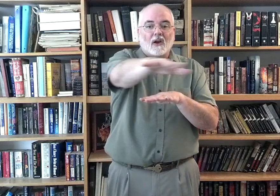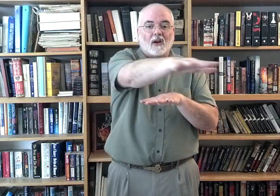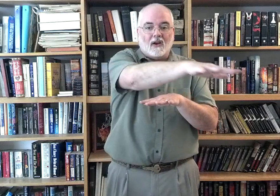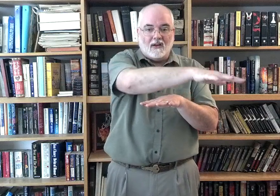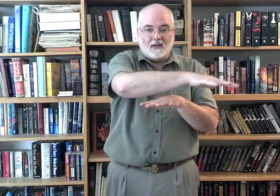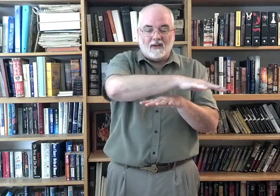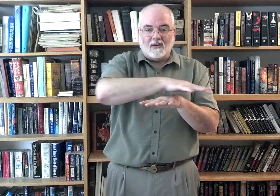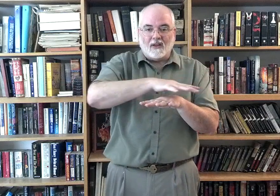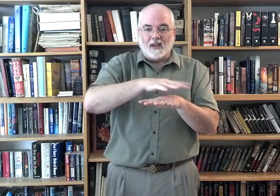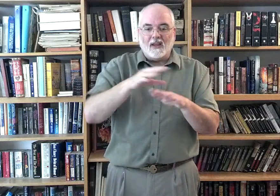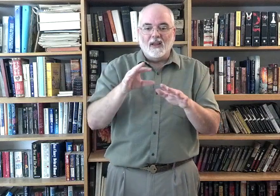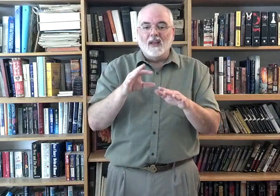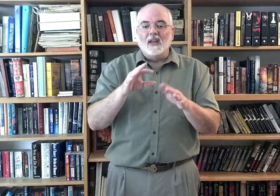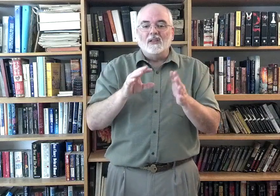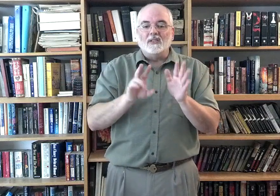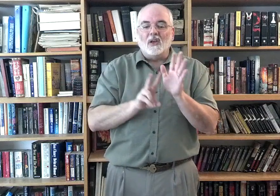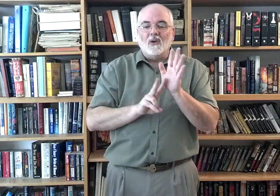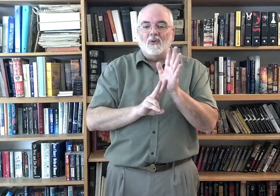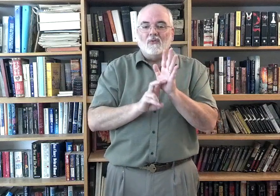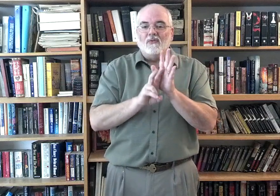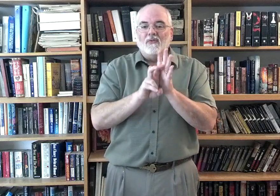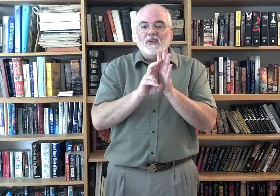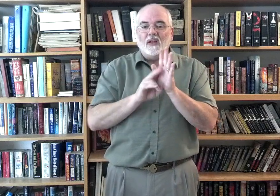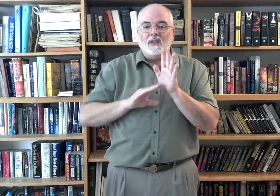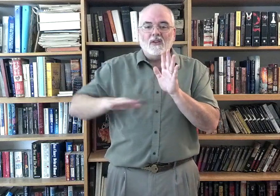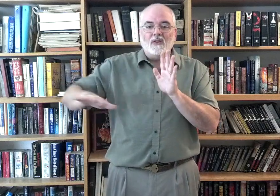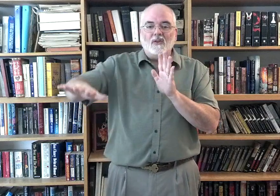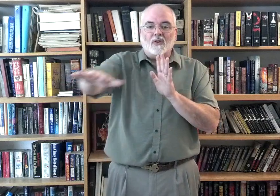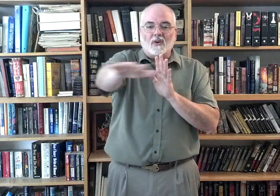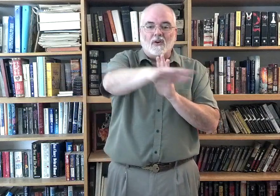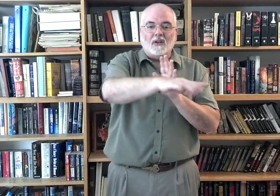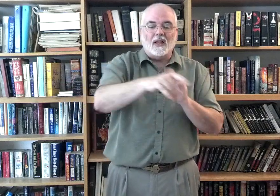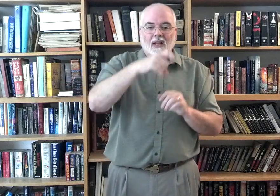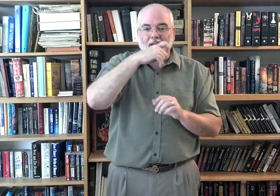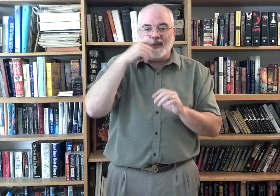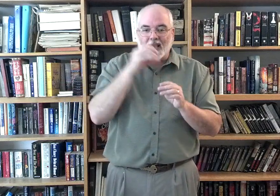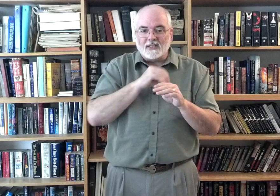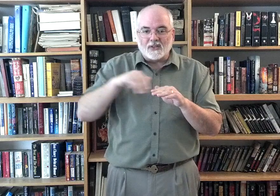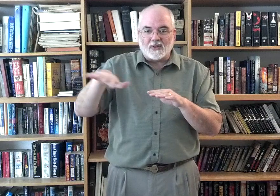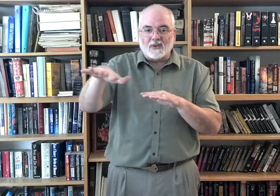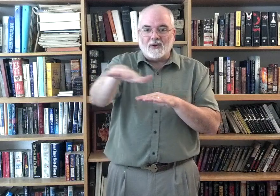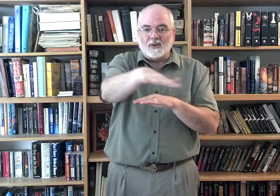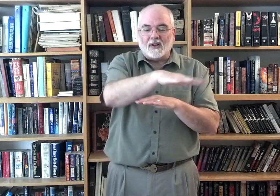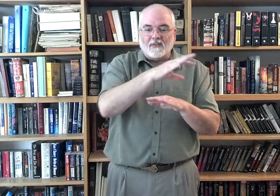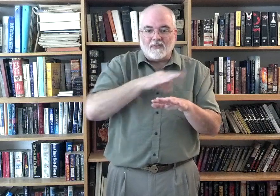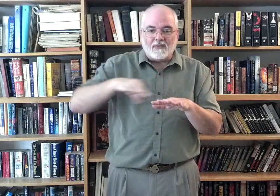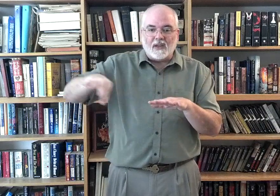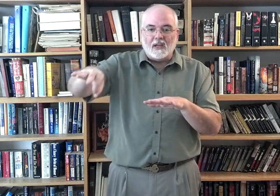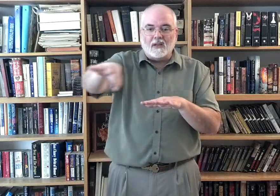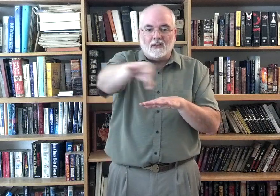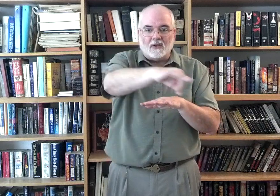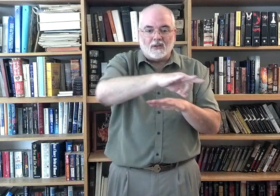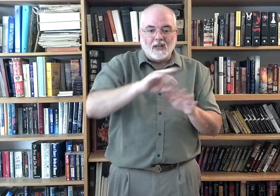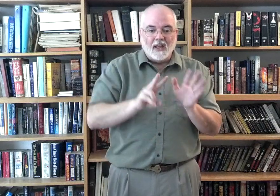yard. Okay? So vineyard, like desert and field